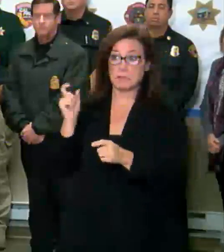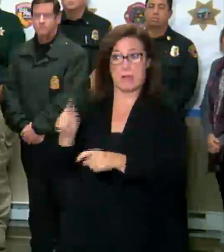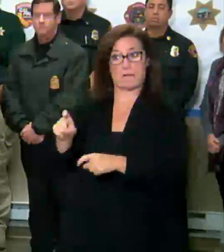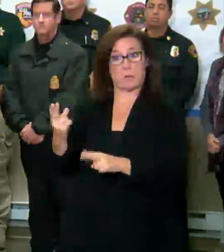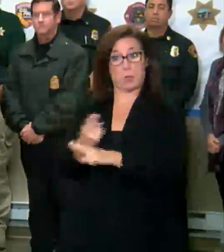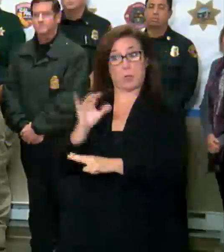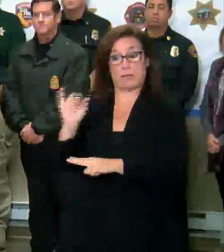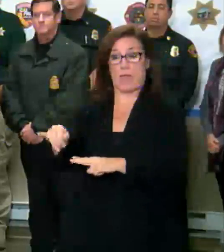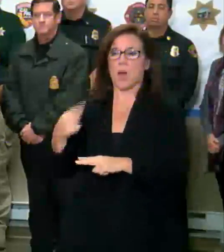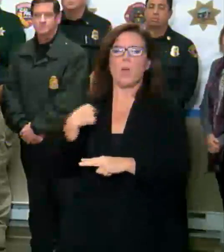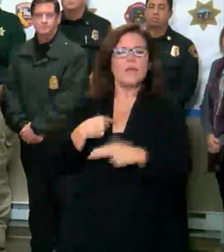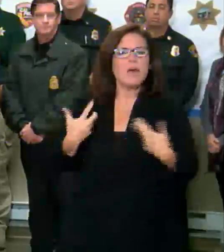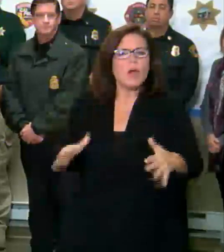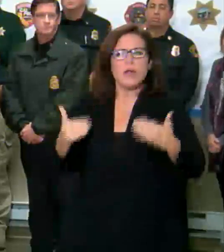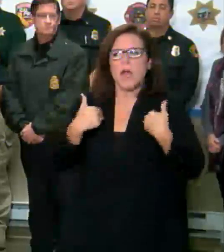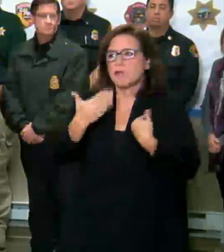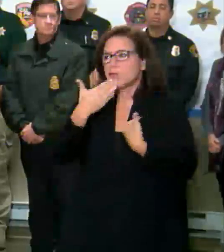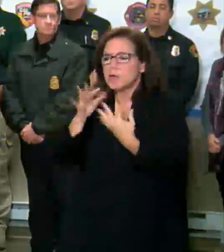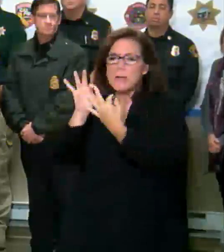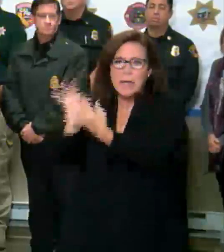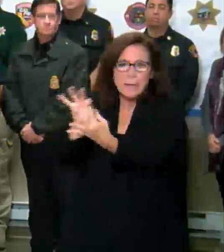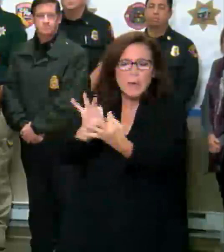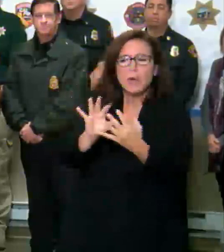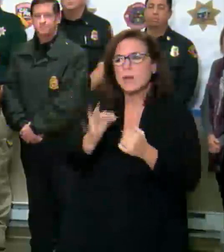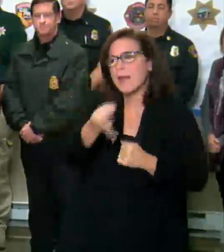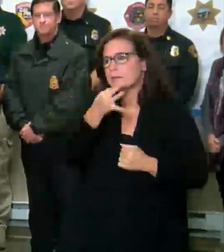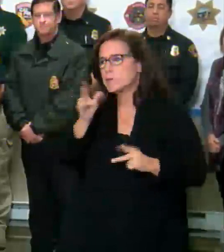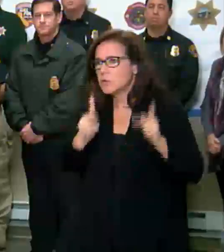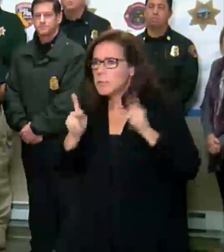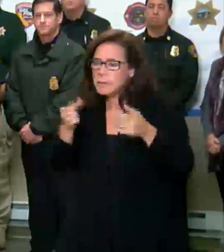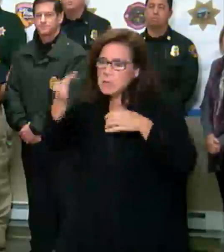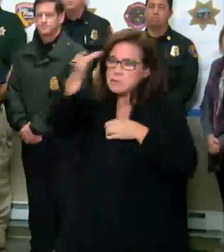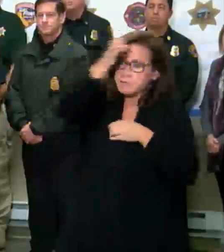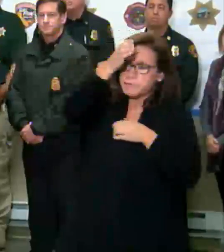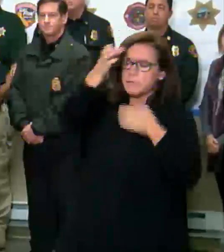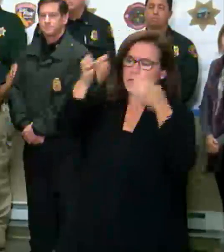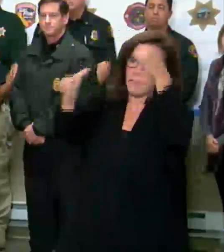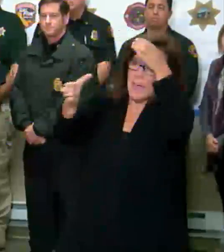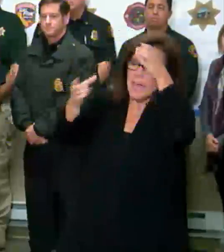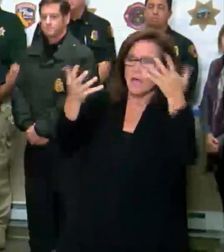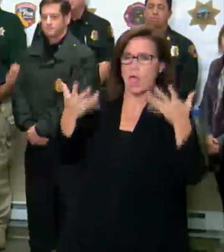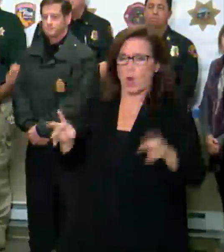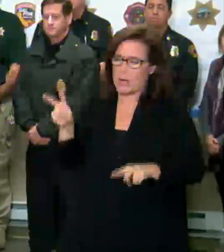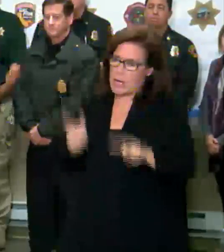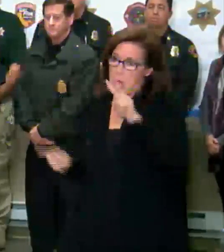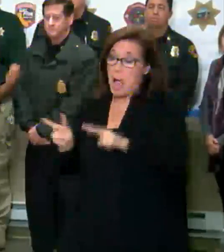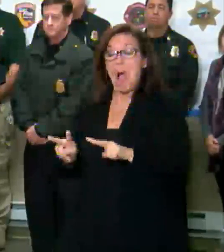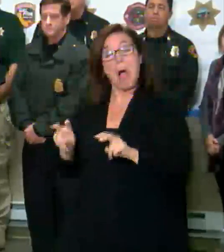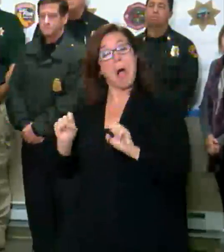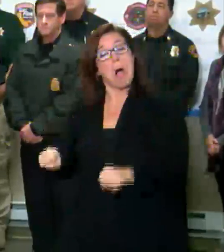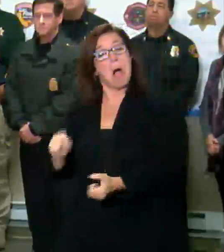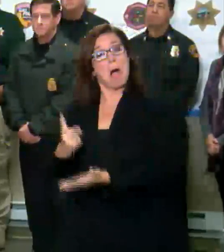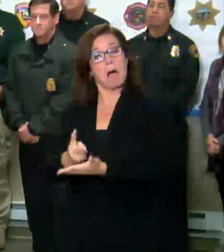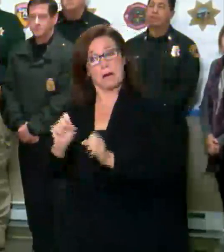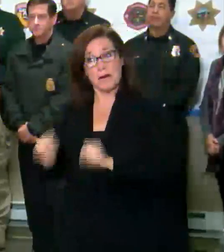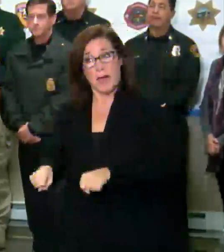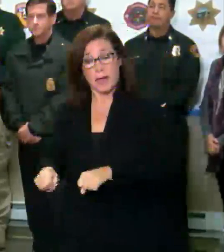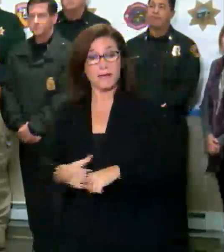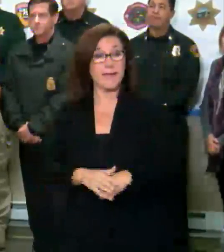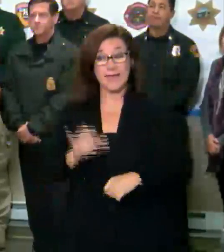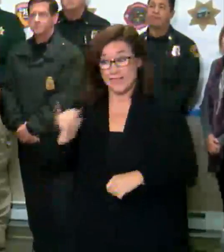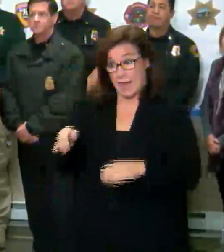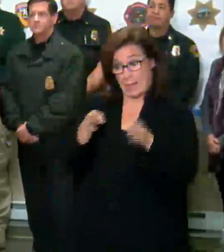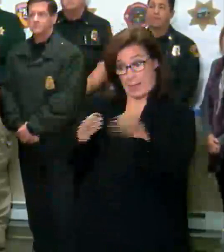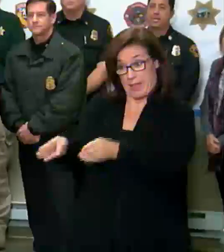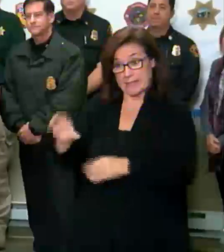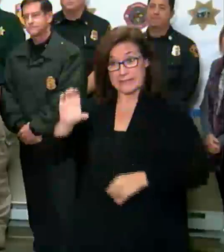levels. All the local authorities have looked at it and have approved it. If we initiate that firing operation, we will do everything we can